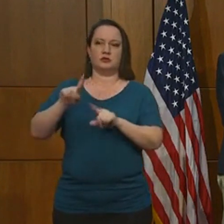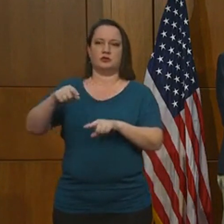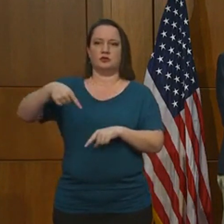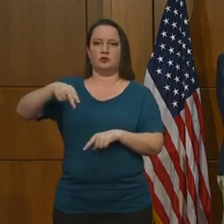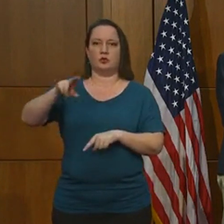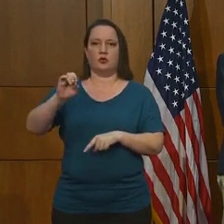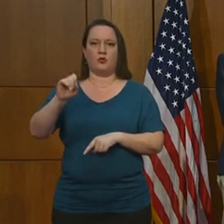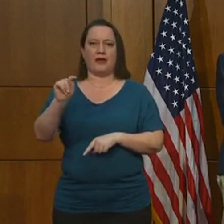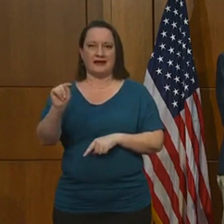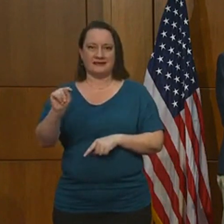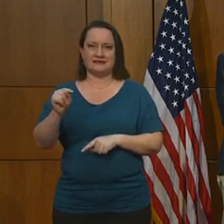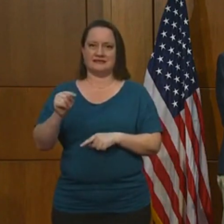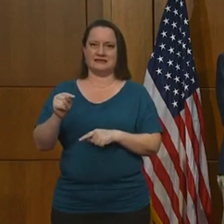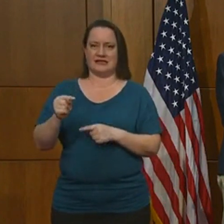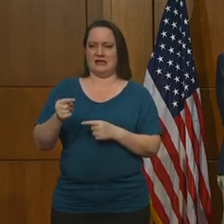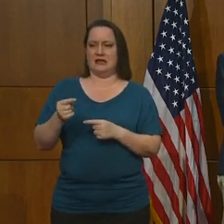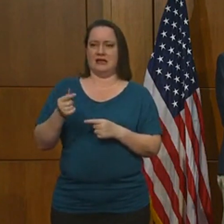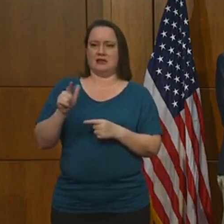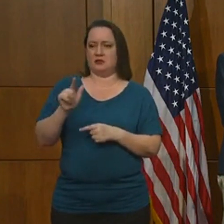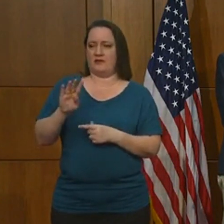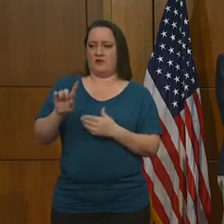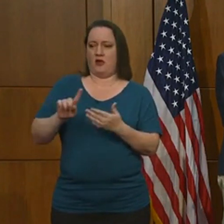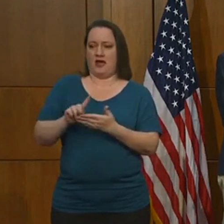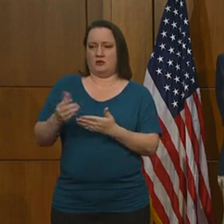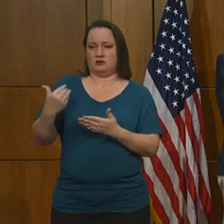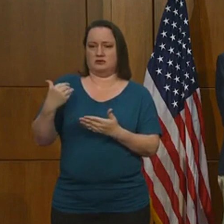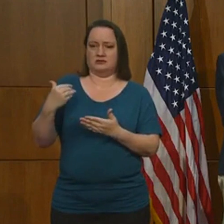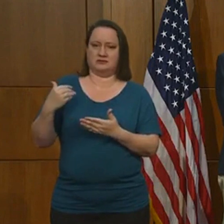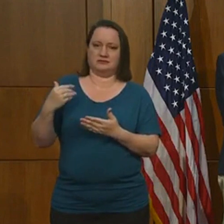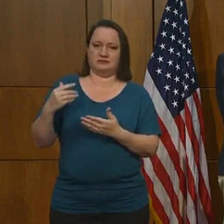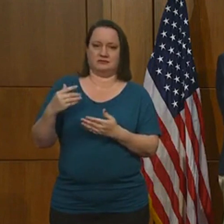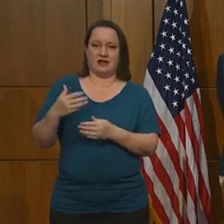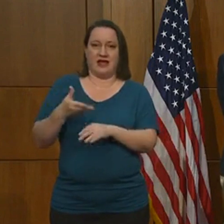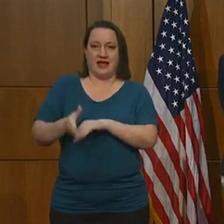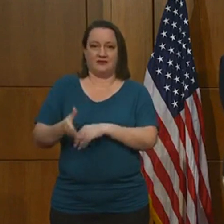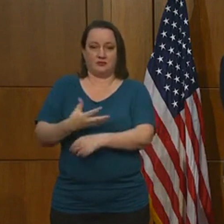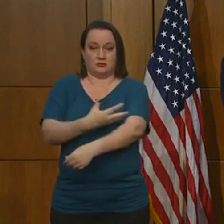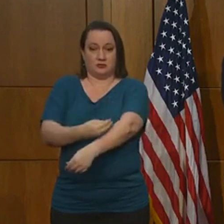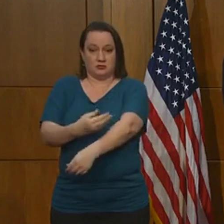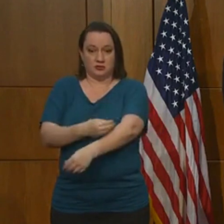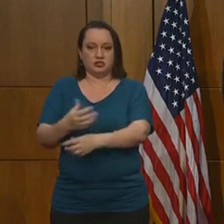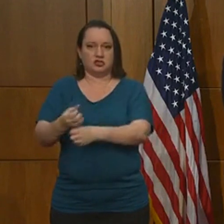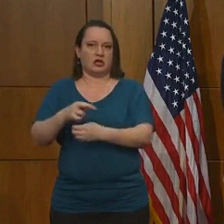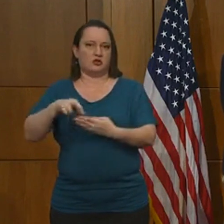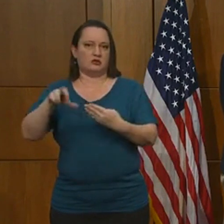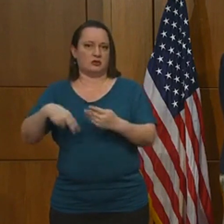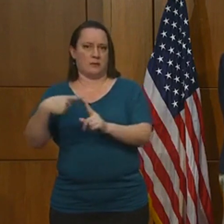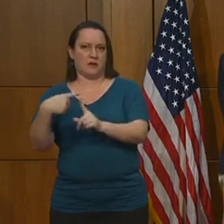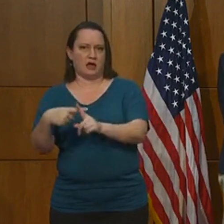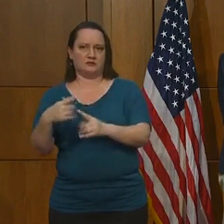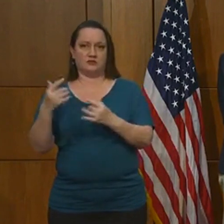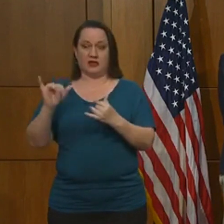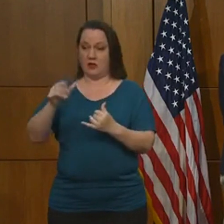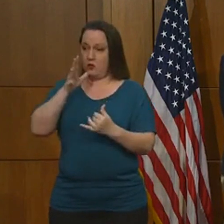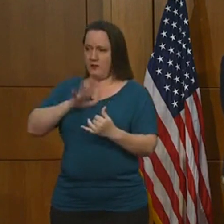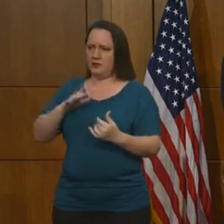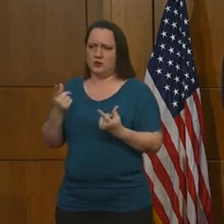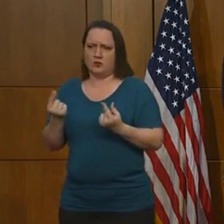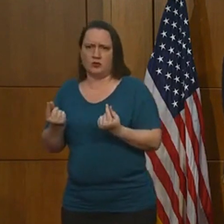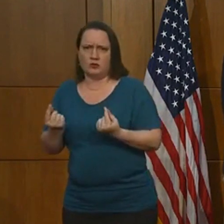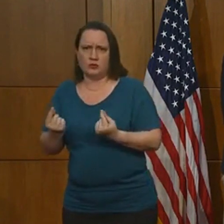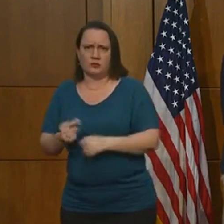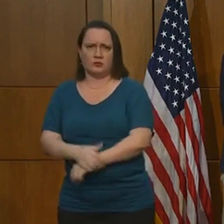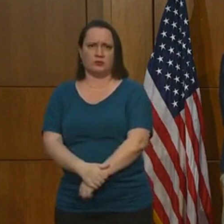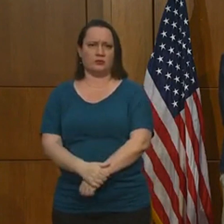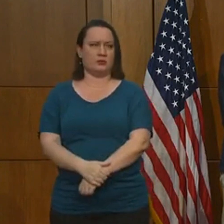positive result. What would be the guidance to somebody like that? Denise, Tony. Dr. Tony, do you want to chime in there at all? You